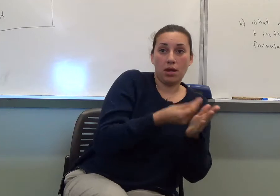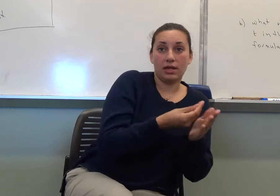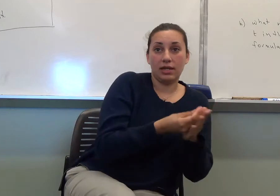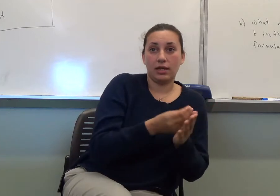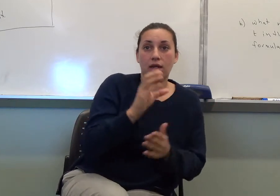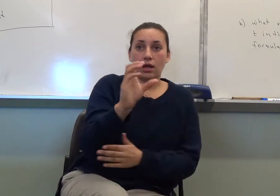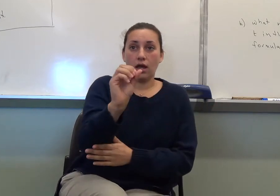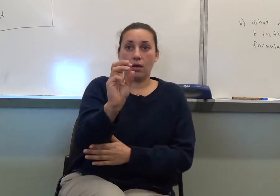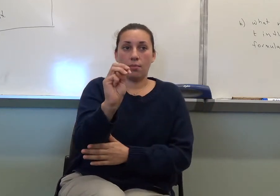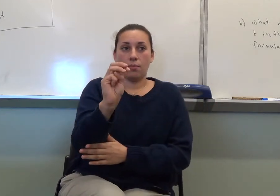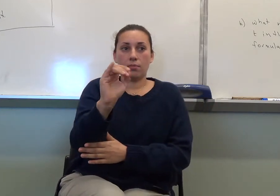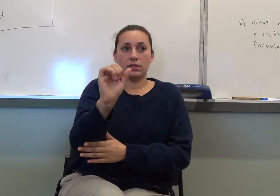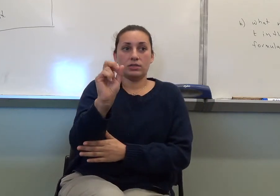on everything over,